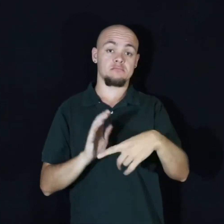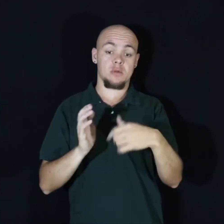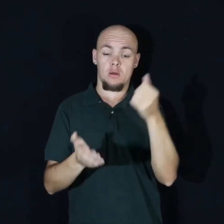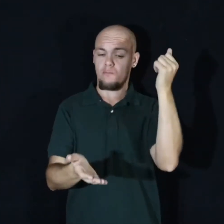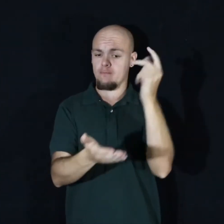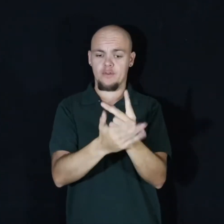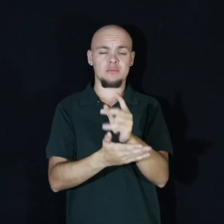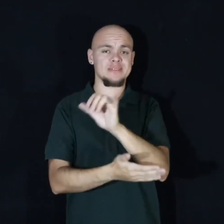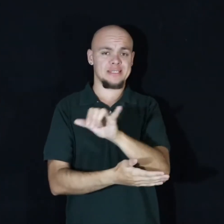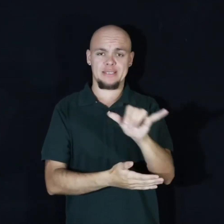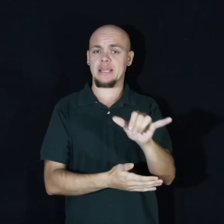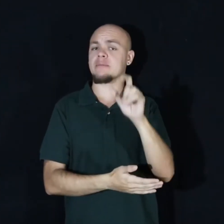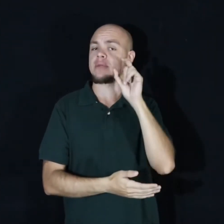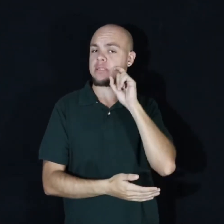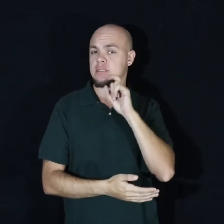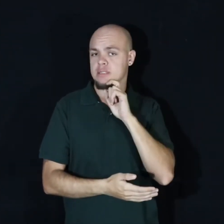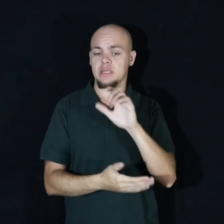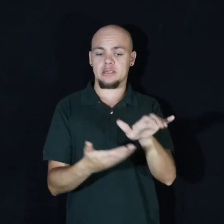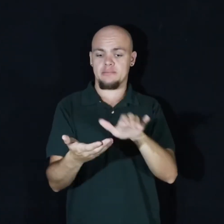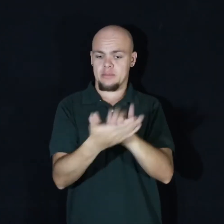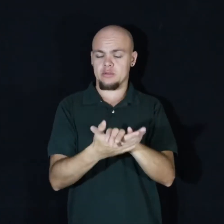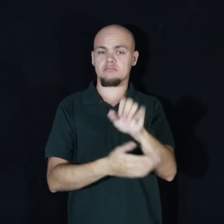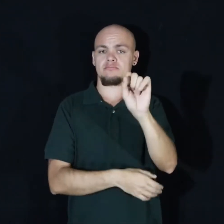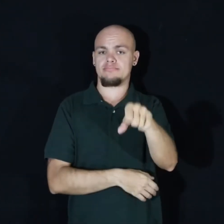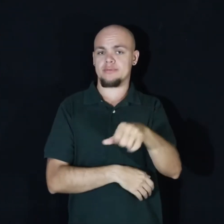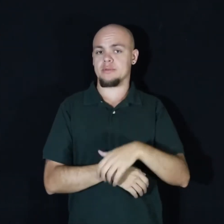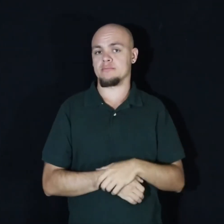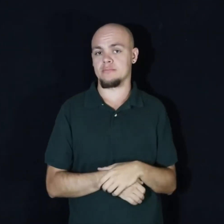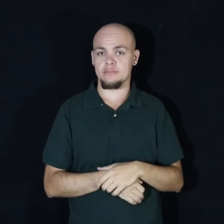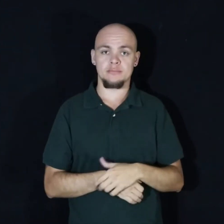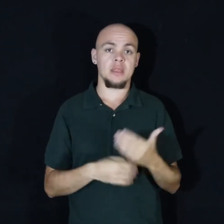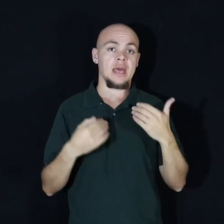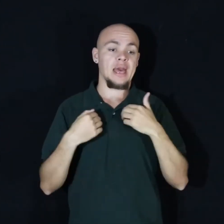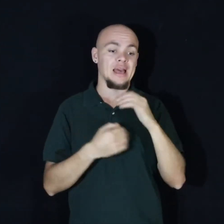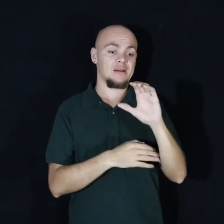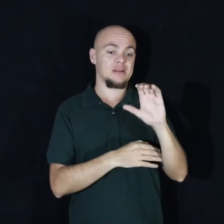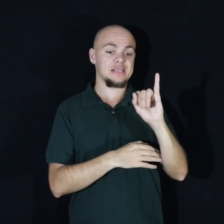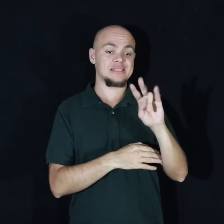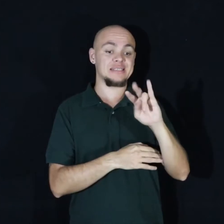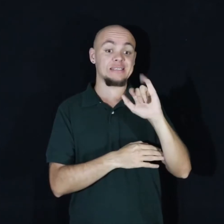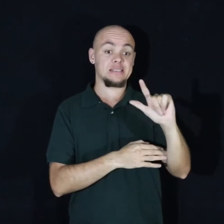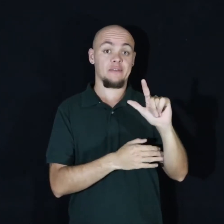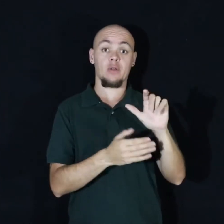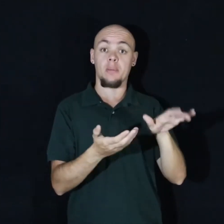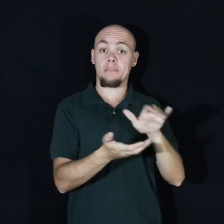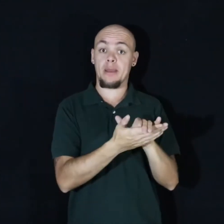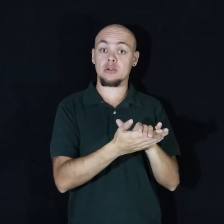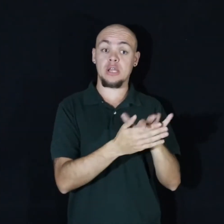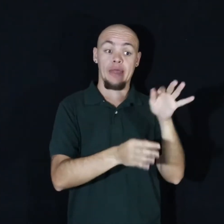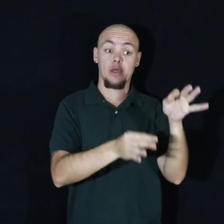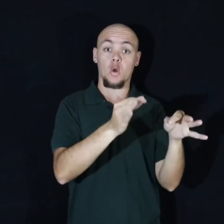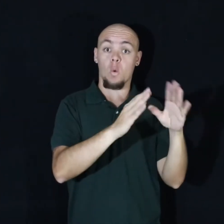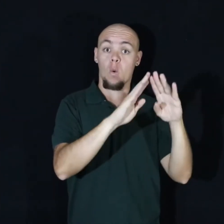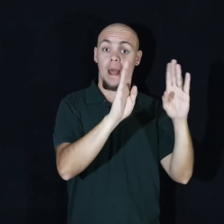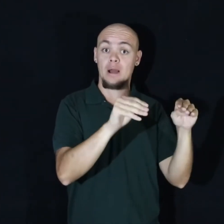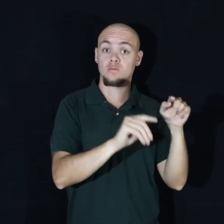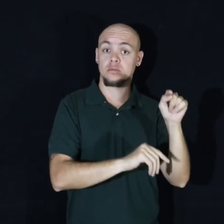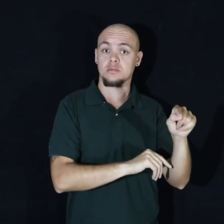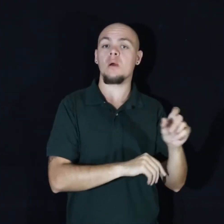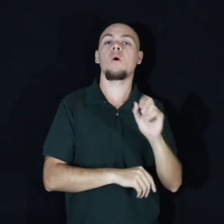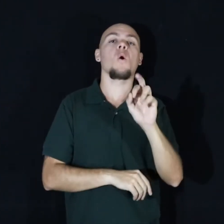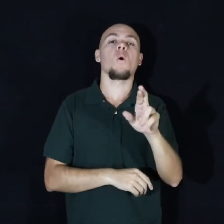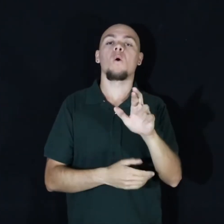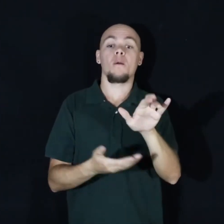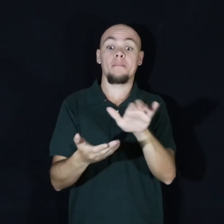ODM affirms same-sex marriages. We affirm those marriages. Whether you had a civil marriage at the